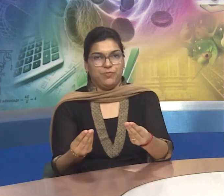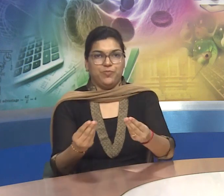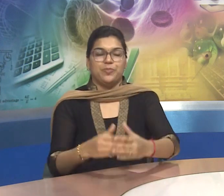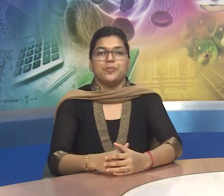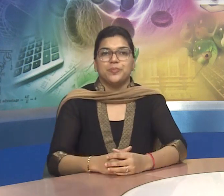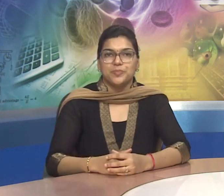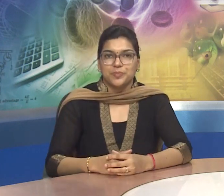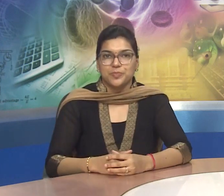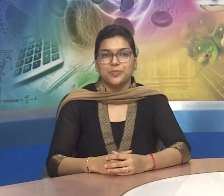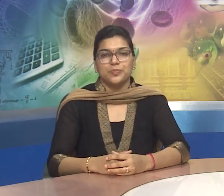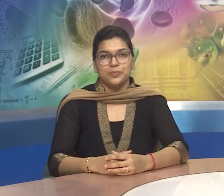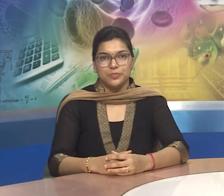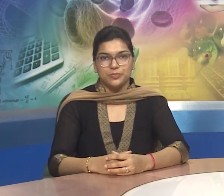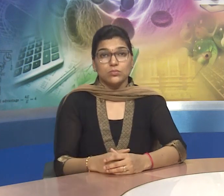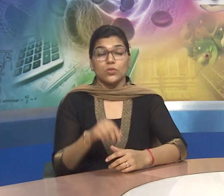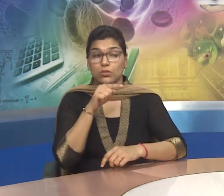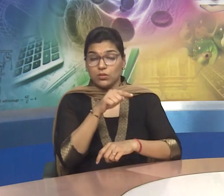for their education.